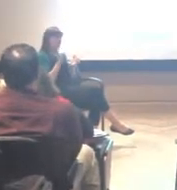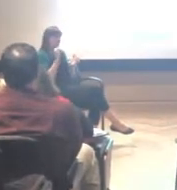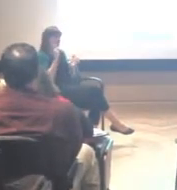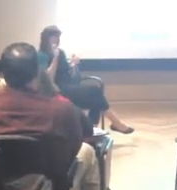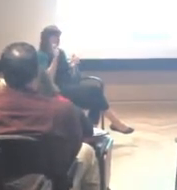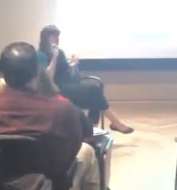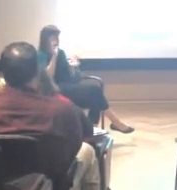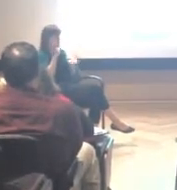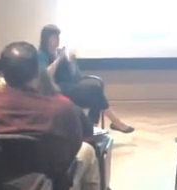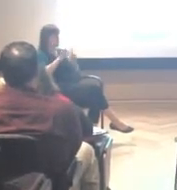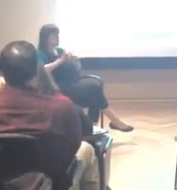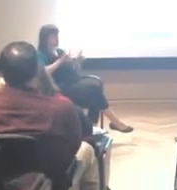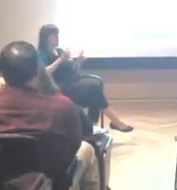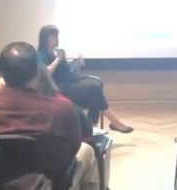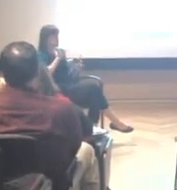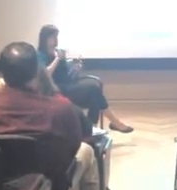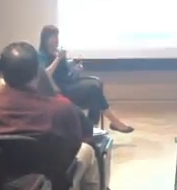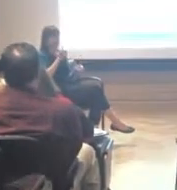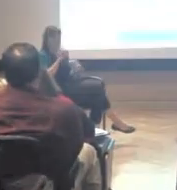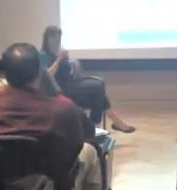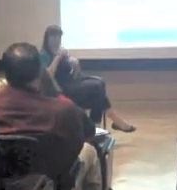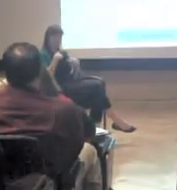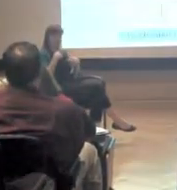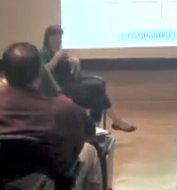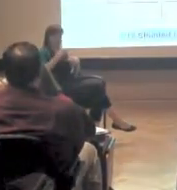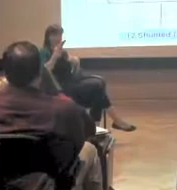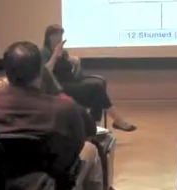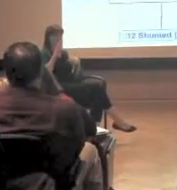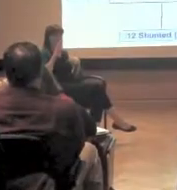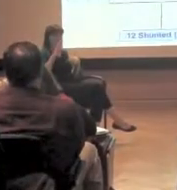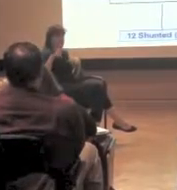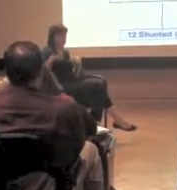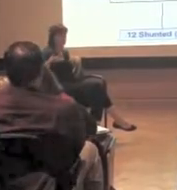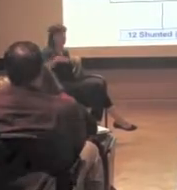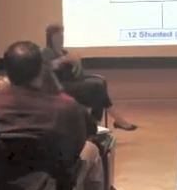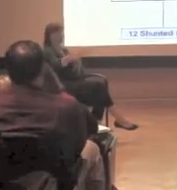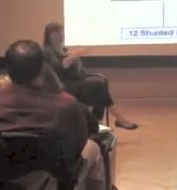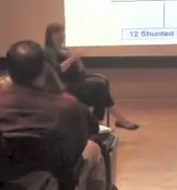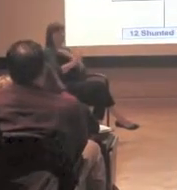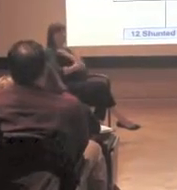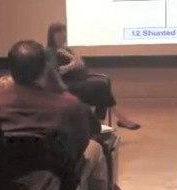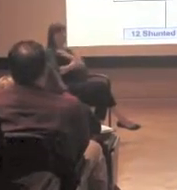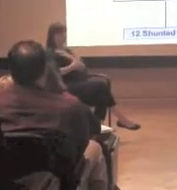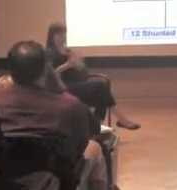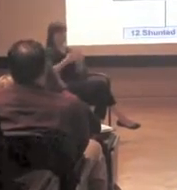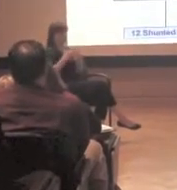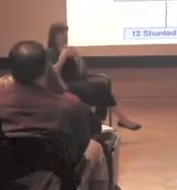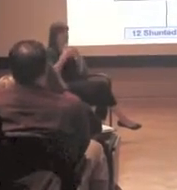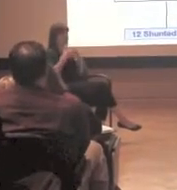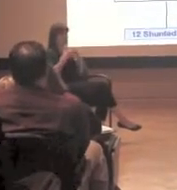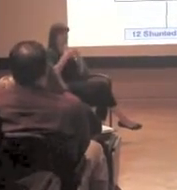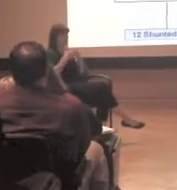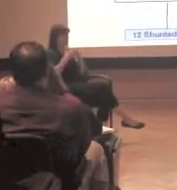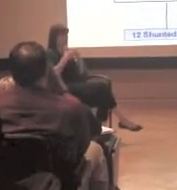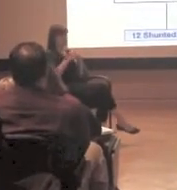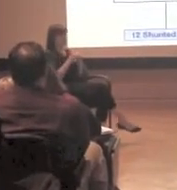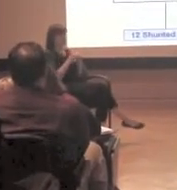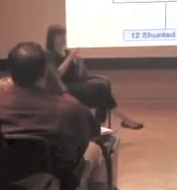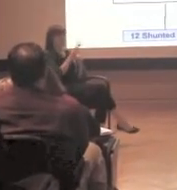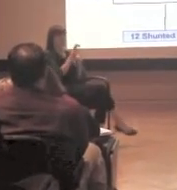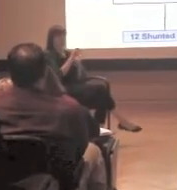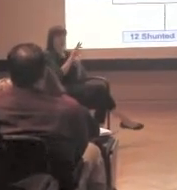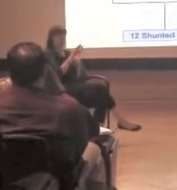of probably in the top 3 around the country of having done them, with Ben Warp having